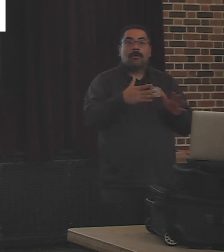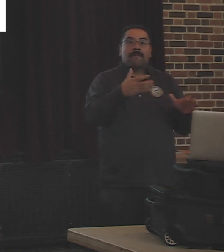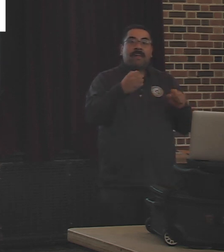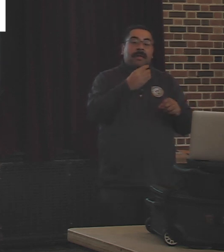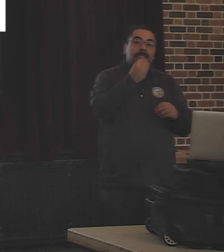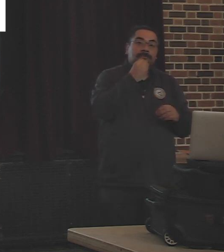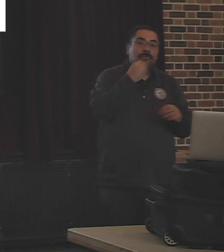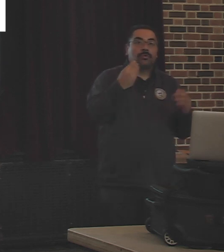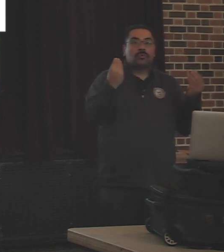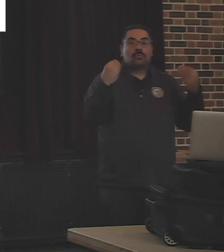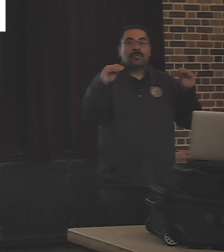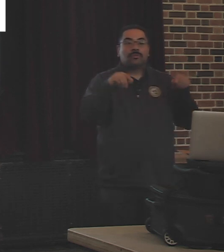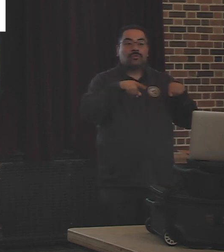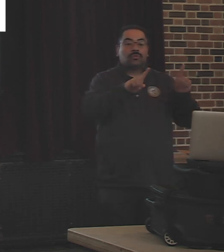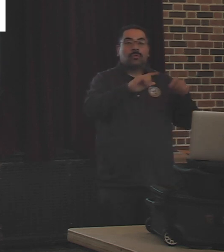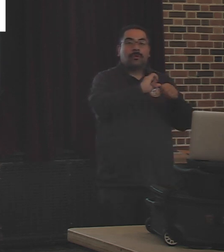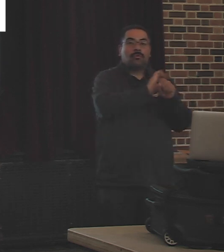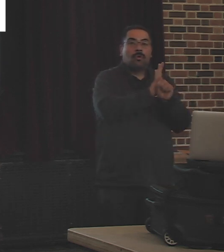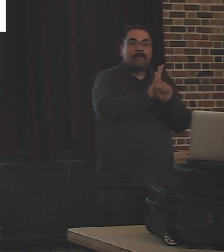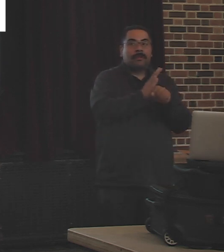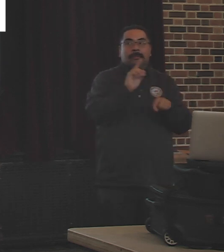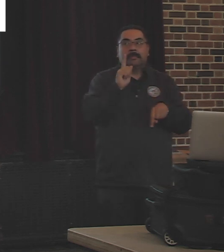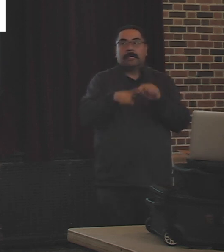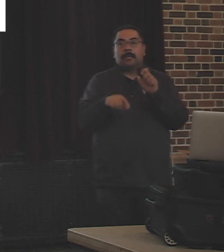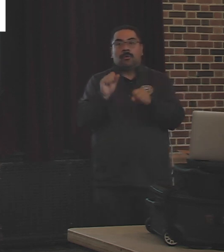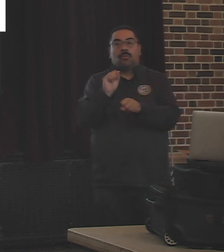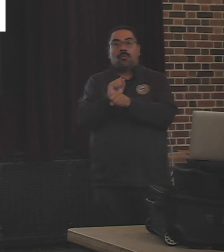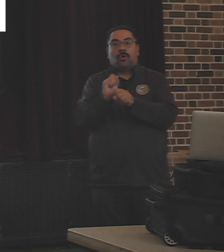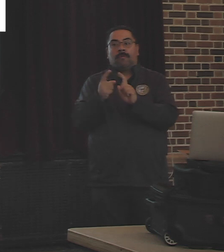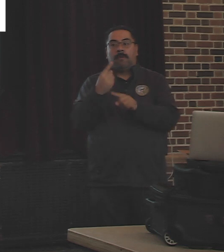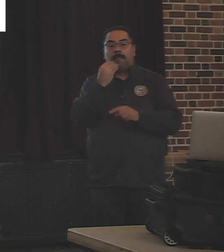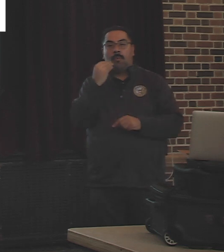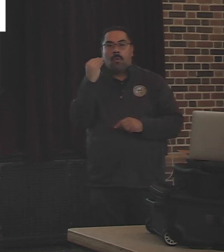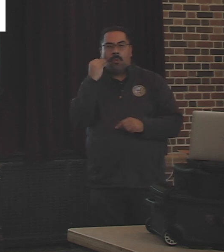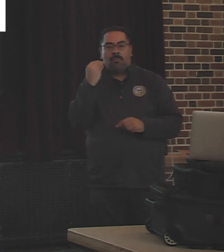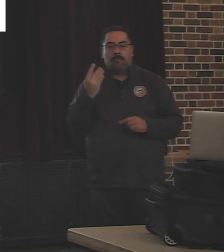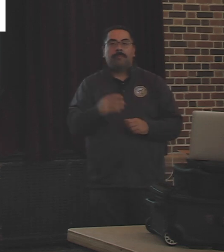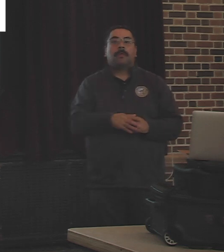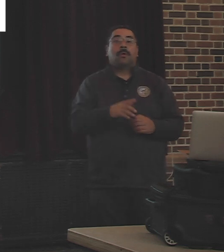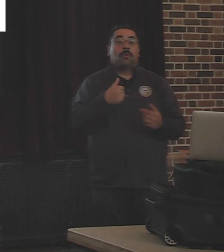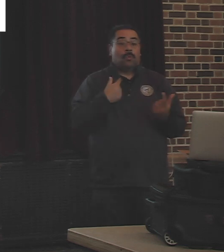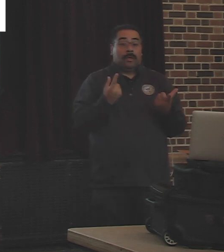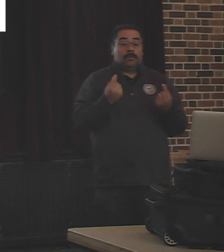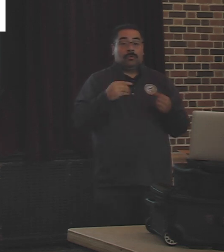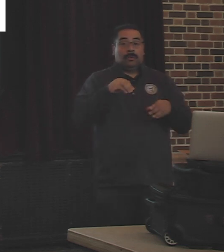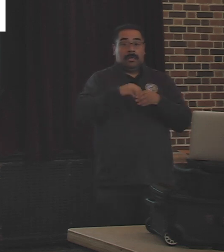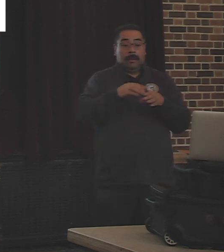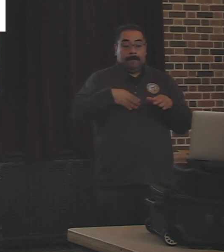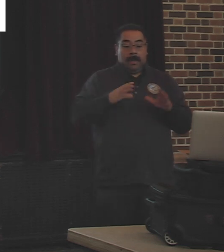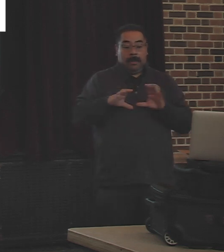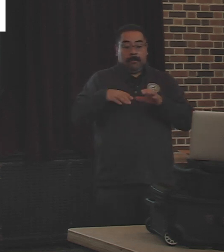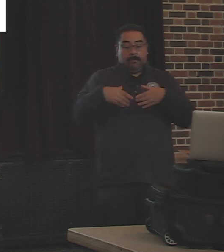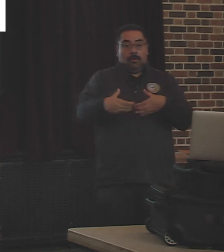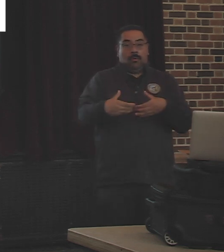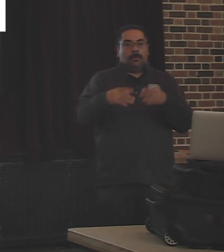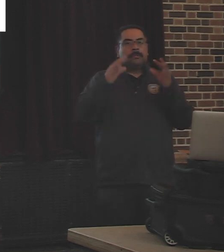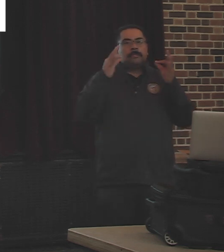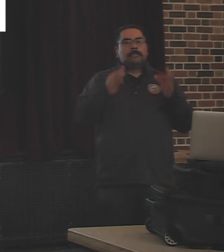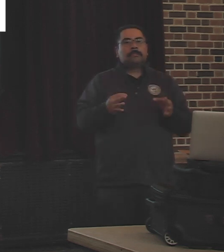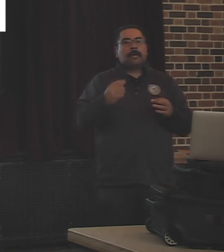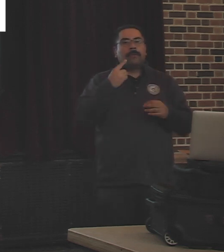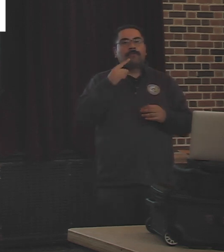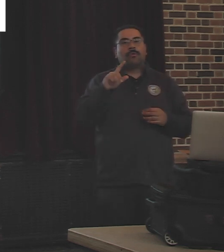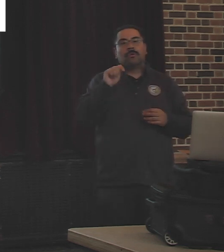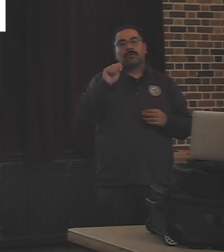during COVID, as opposed to working from home. So what we did in my bureau is decided for the